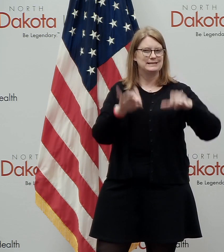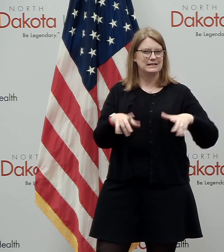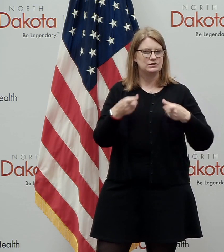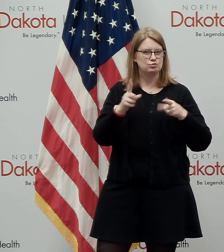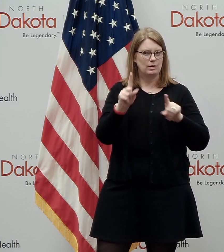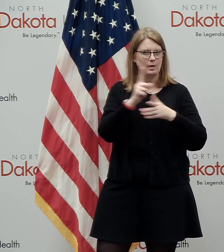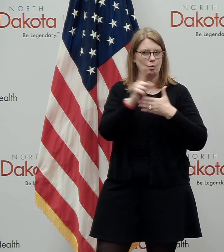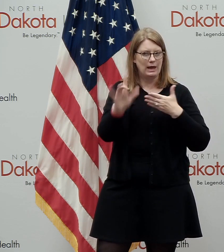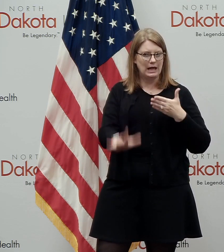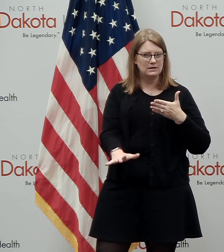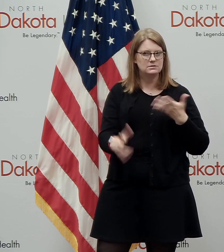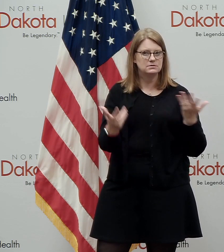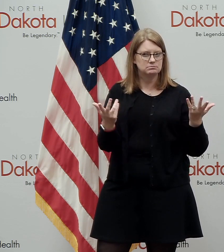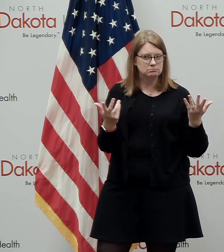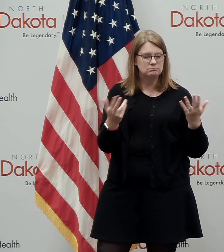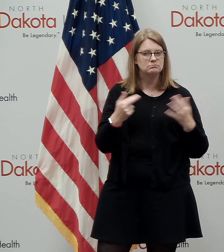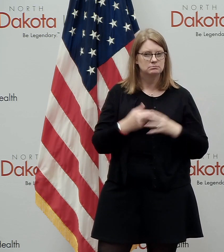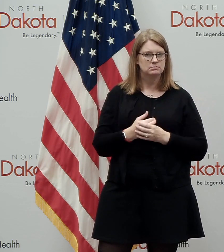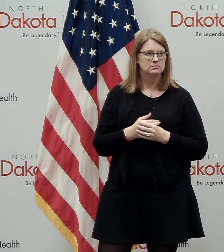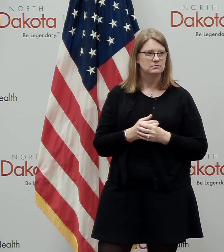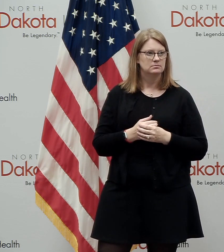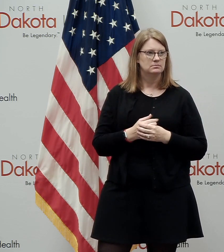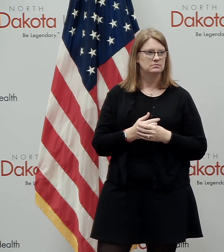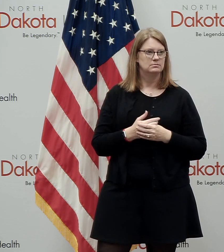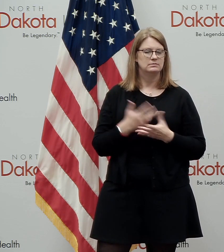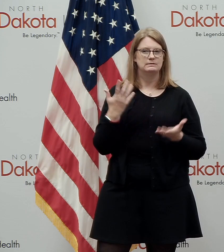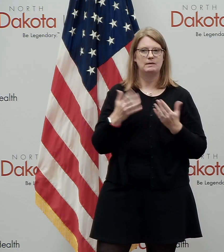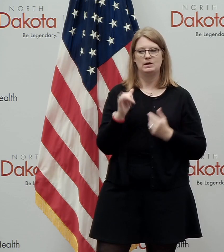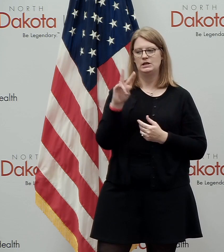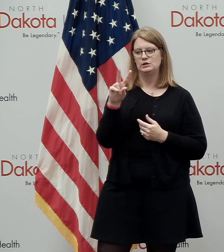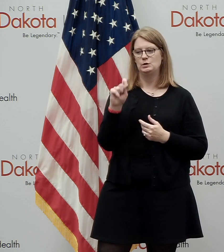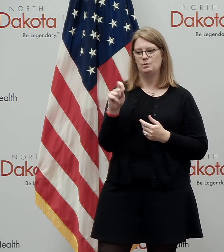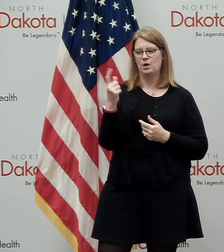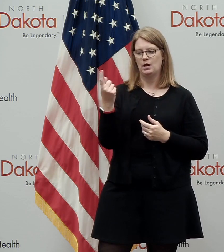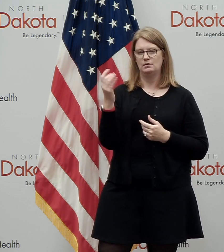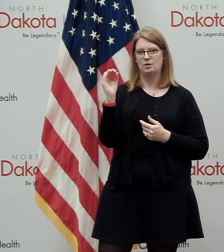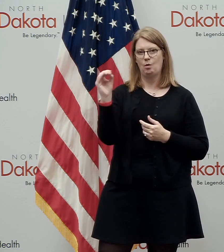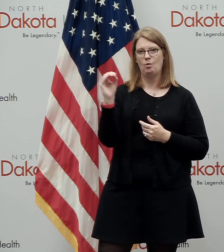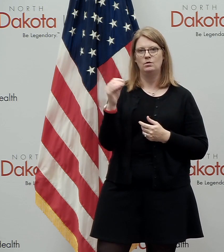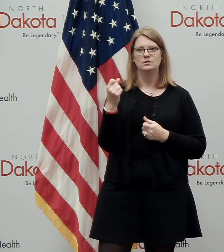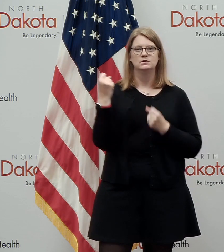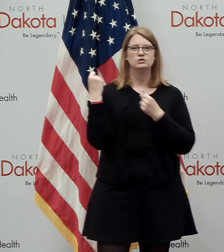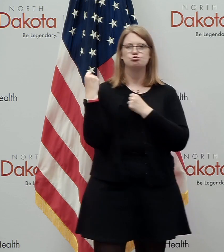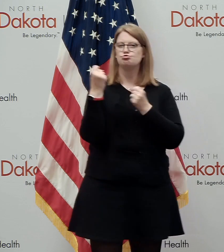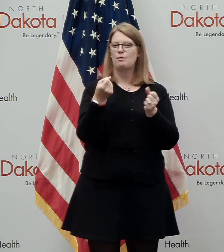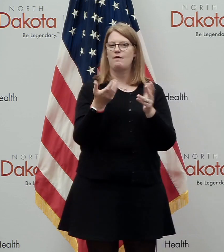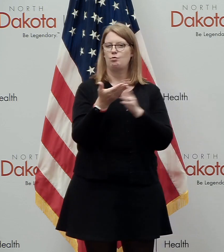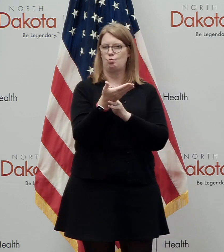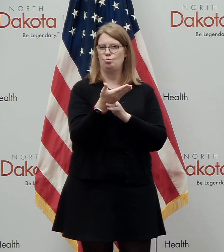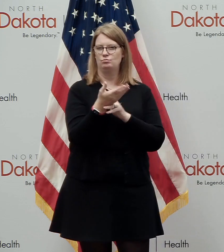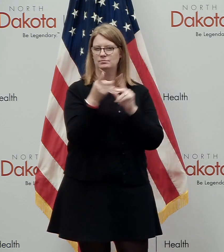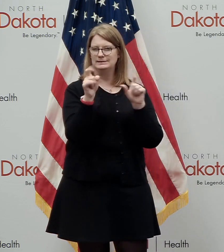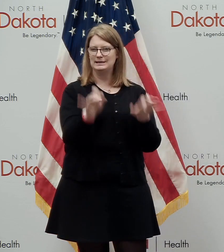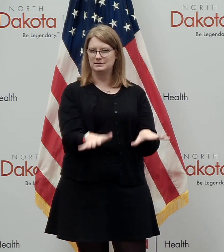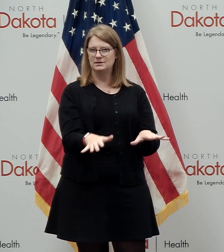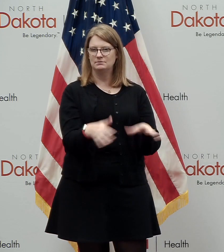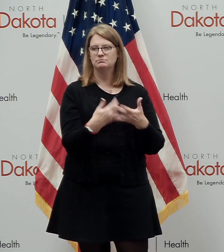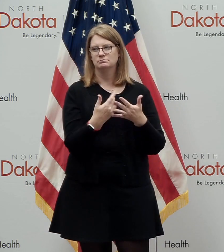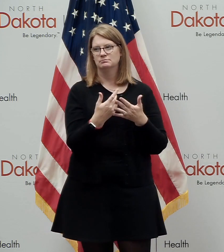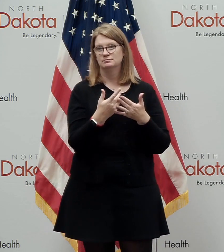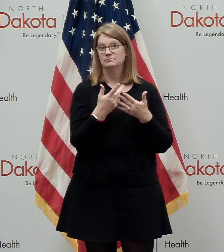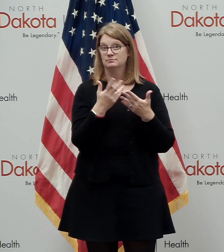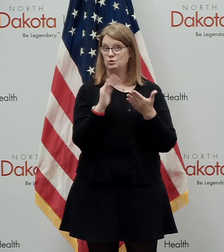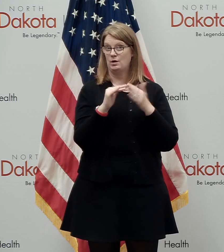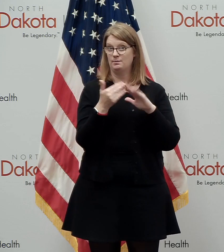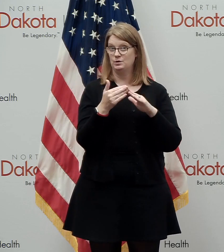weekends. I think we might see version 2.0 of drive-up or drive-through testing coming soon to a community near